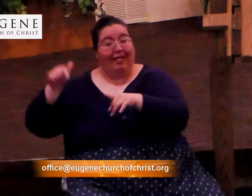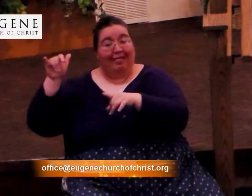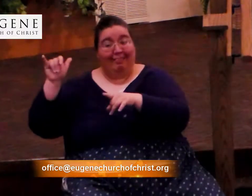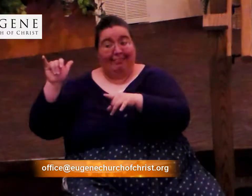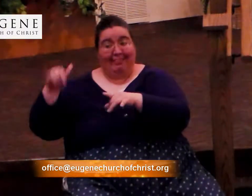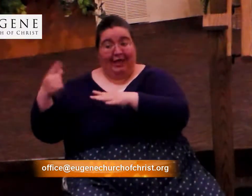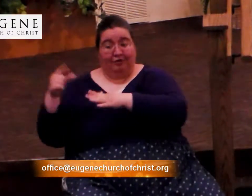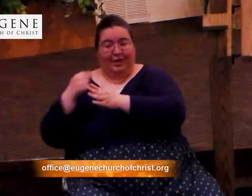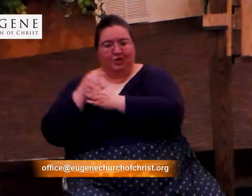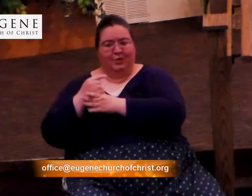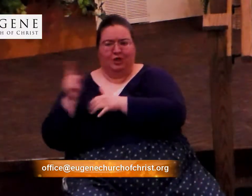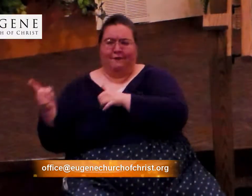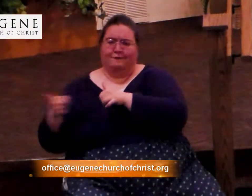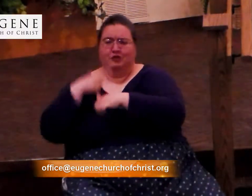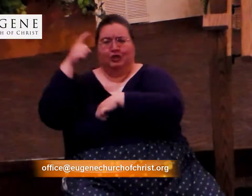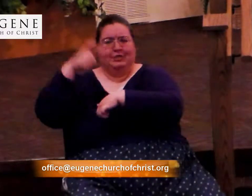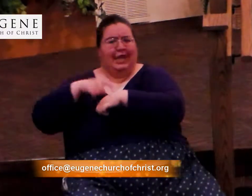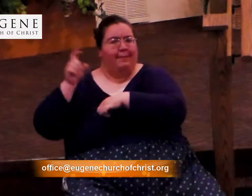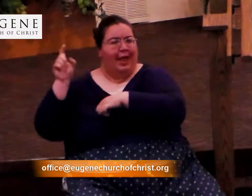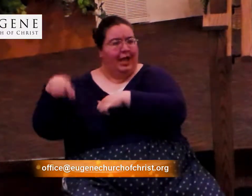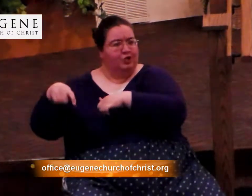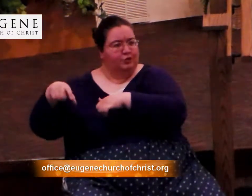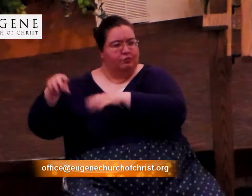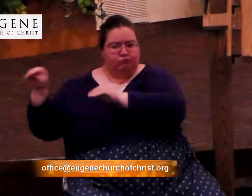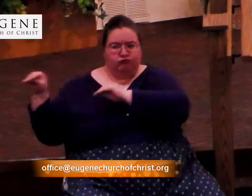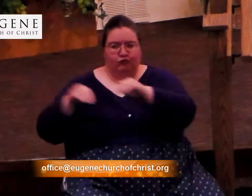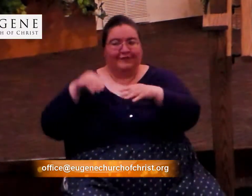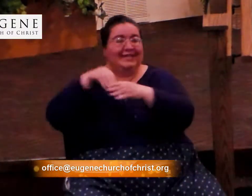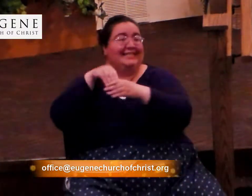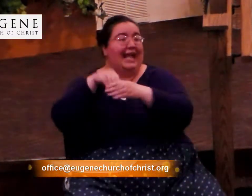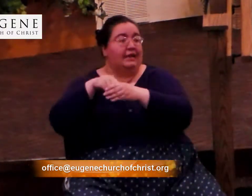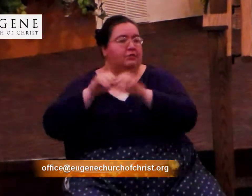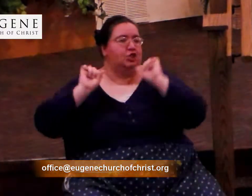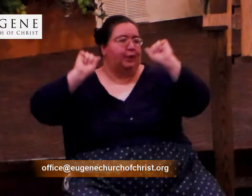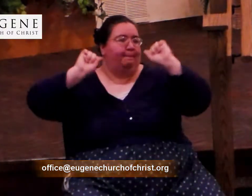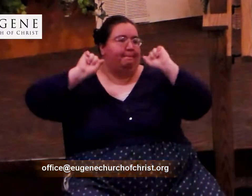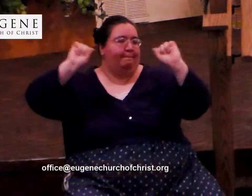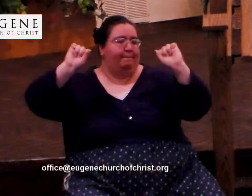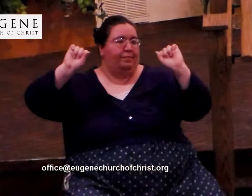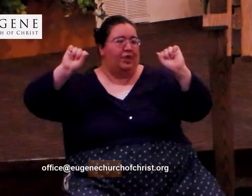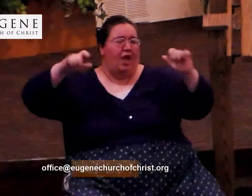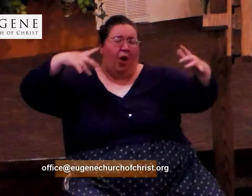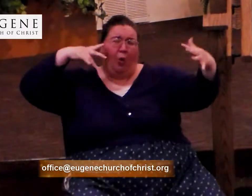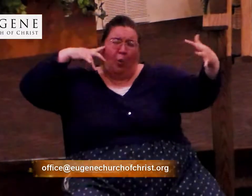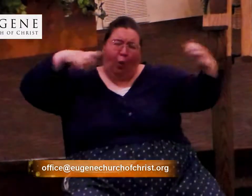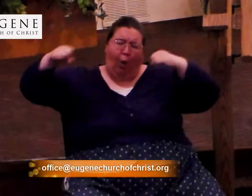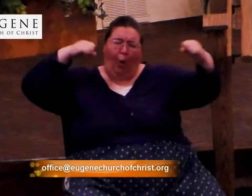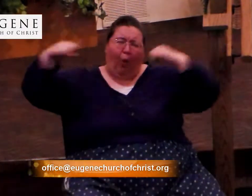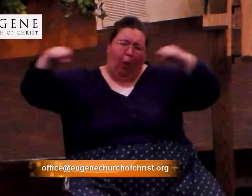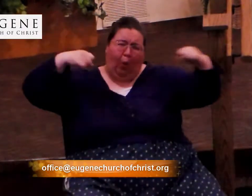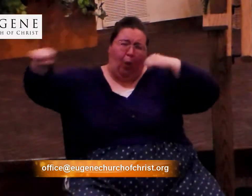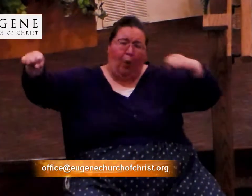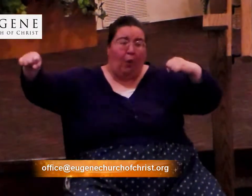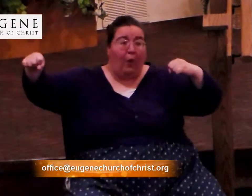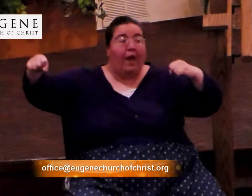gym echoed. There were lots of people in there. It was loud and raining, and so you had the rain on the metal roof. It was very hard to hear in the